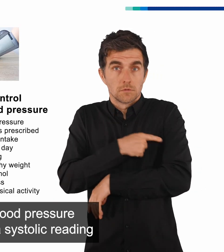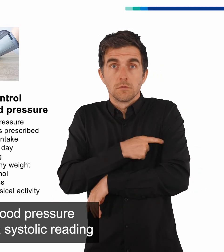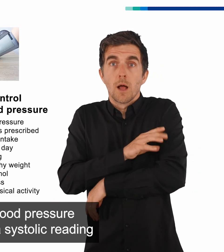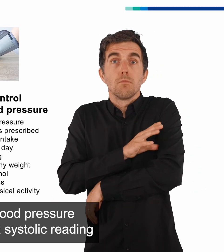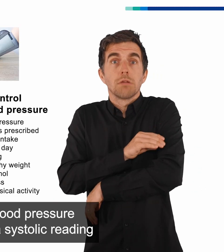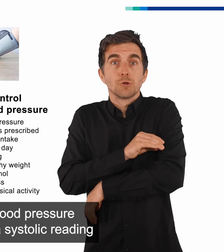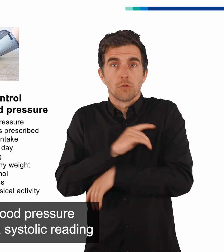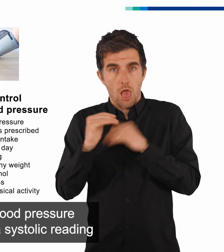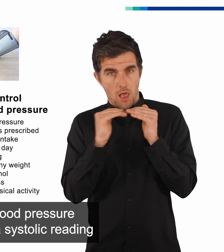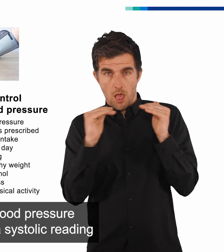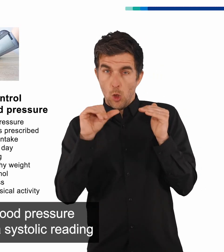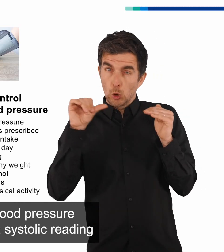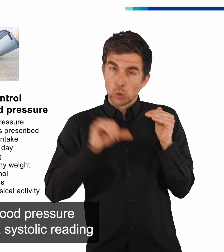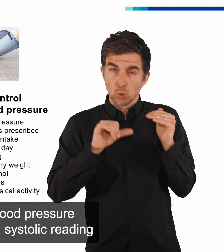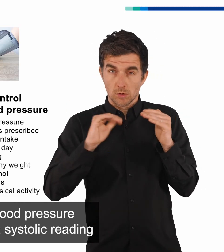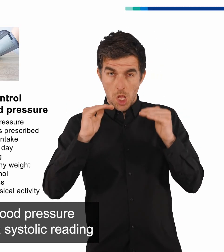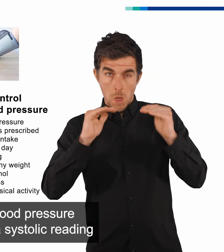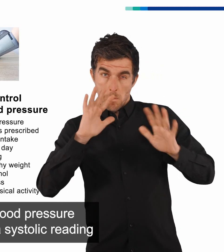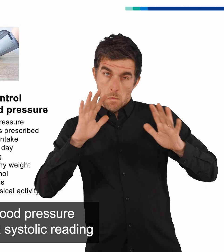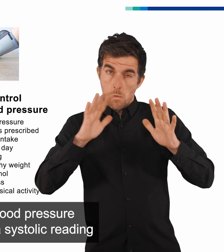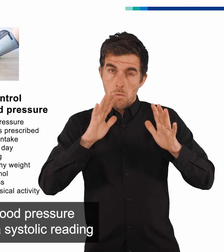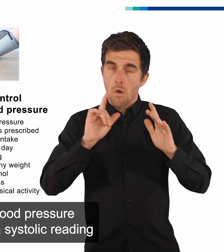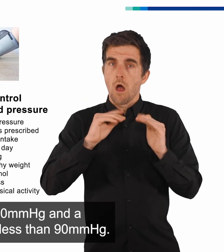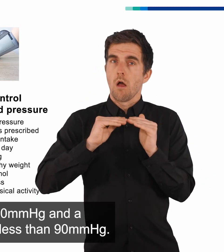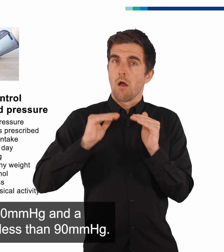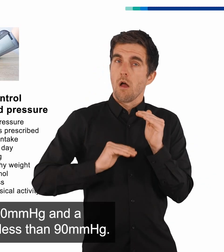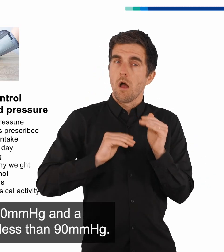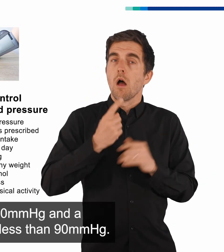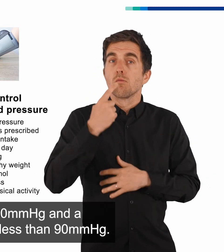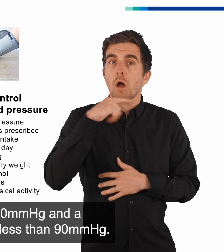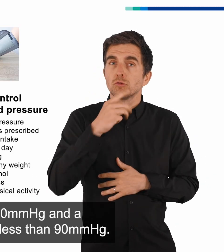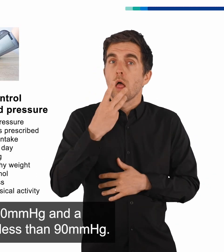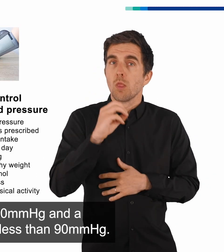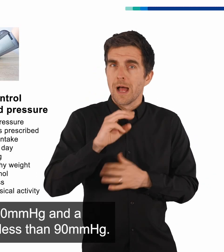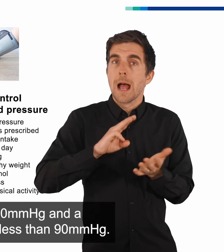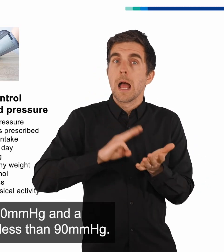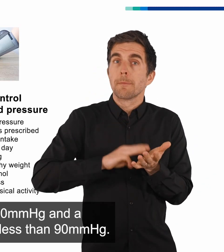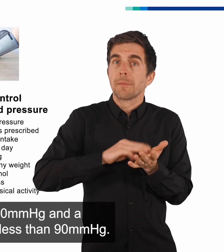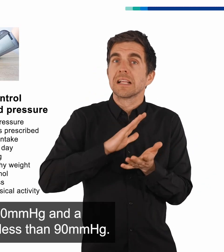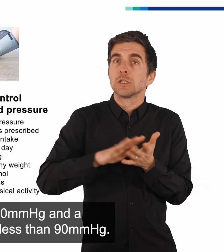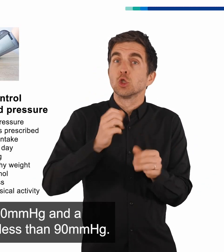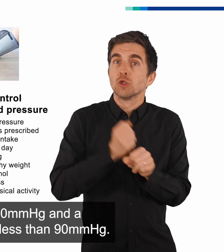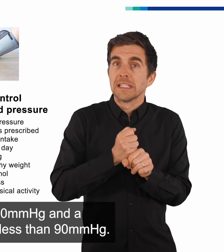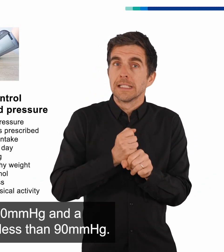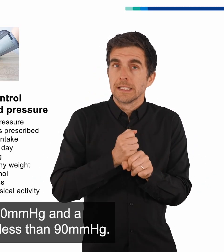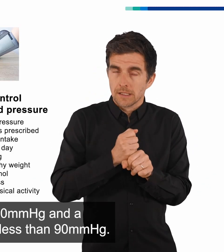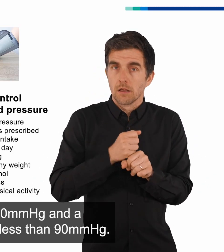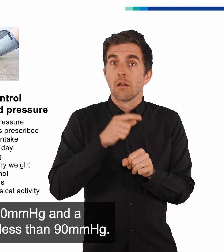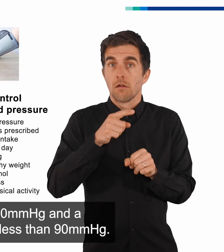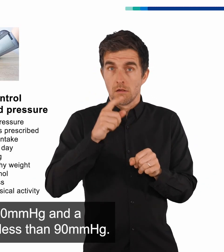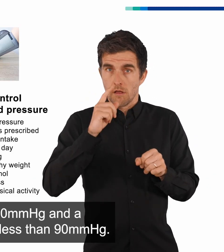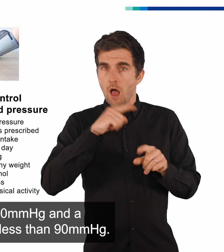are a number of ways to help control your blood pressure. These include taking blood pressure medications as